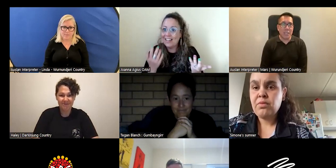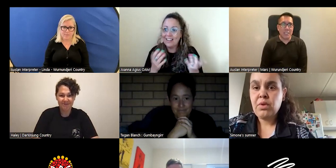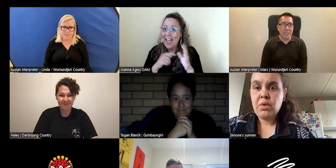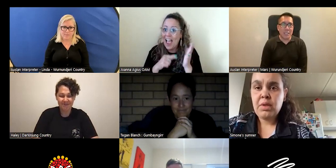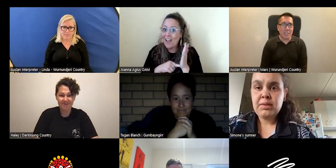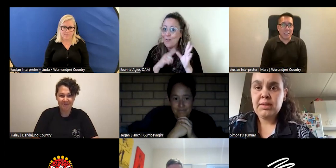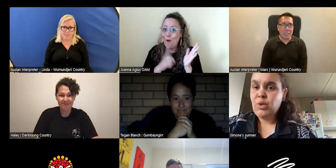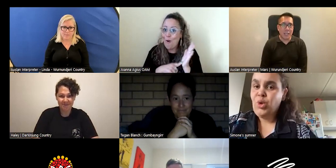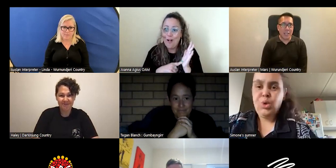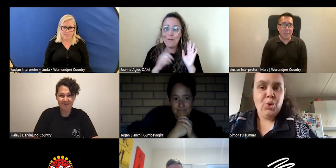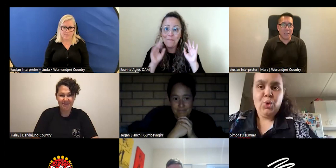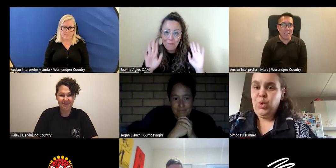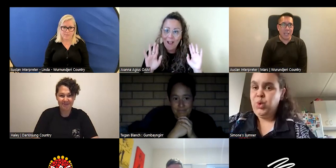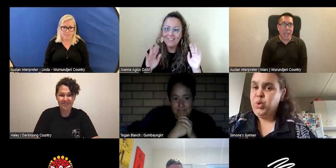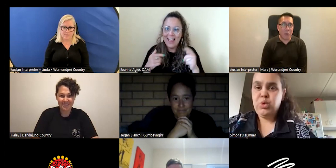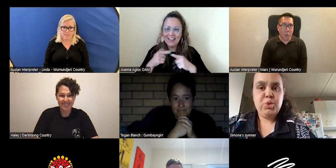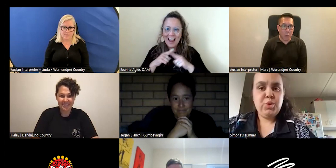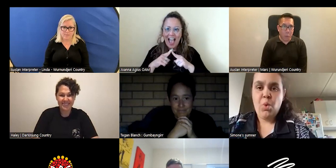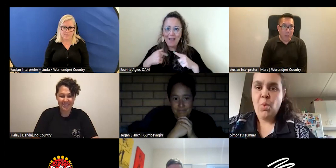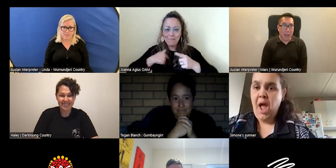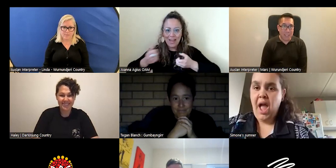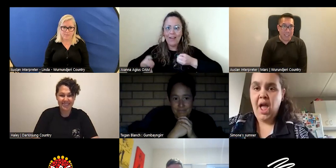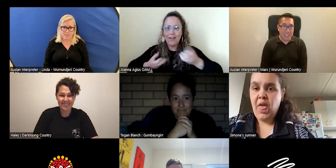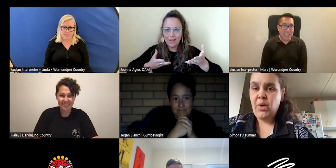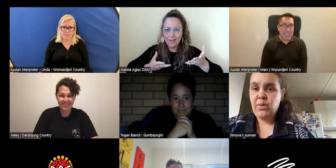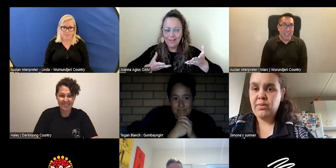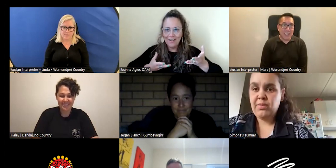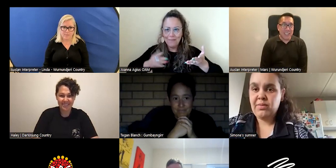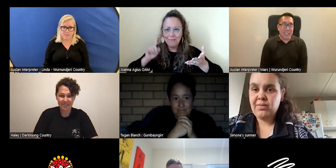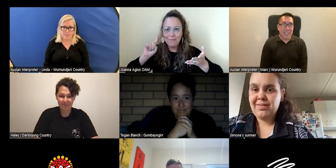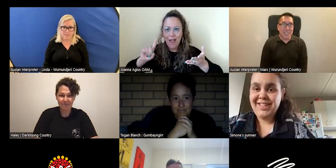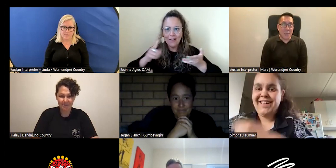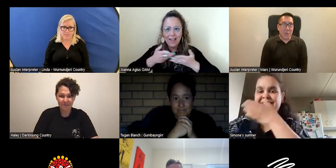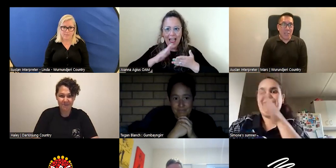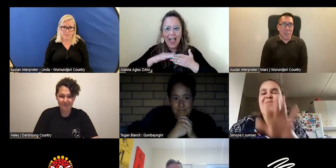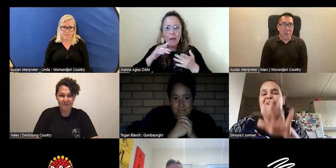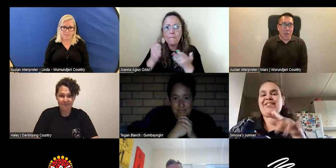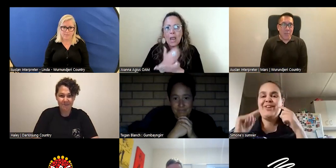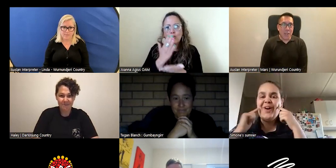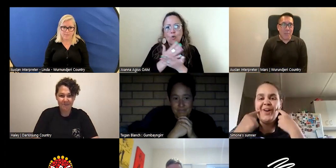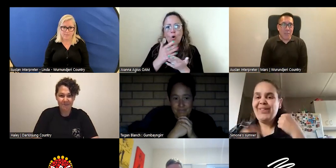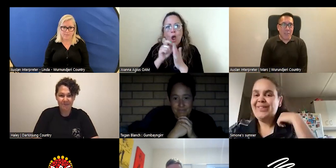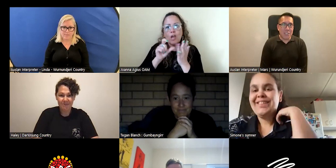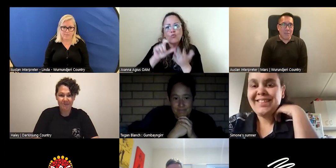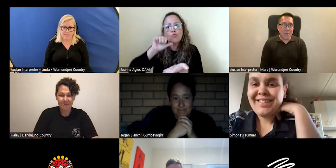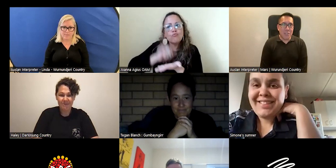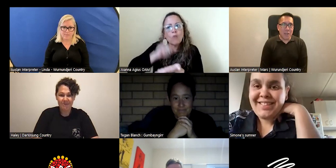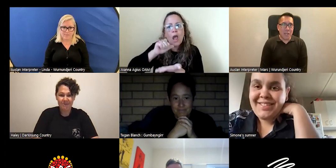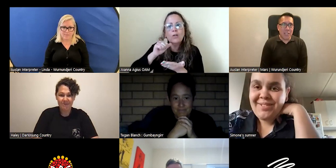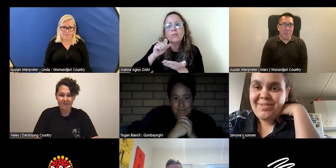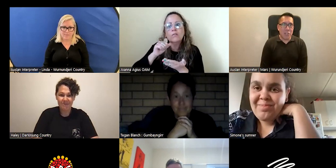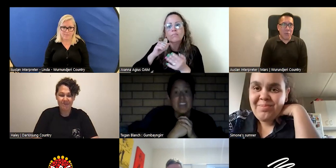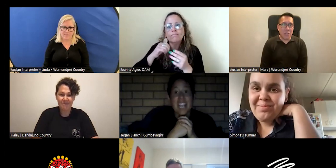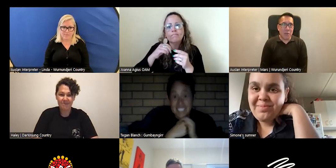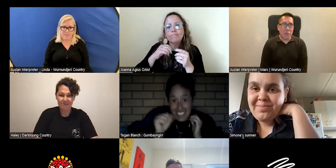it's not easy, is it? It hasn't been easy at all, but the same with me too. I'm like, I'm delivering this information, but I